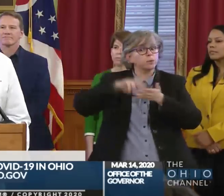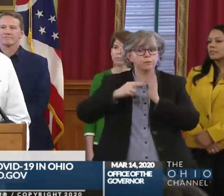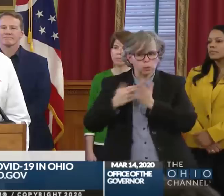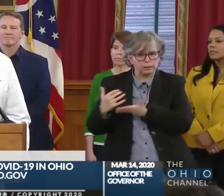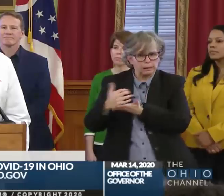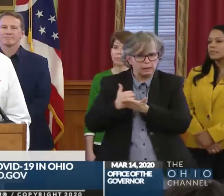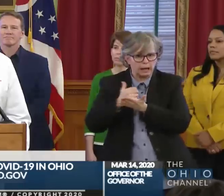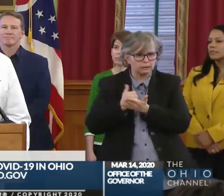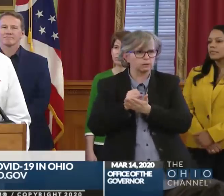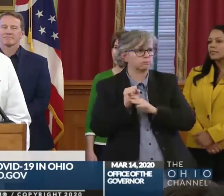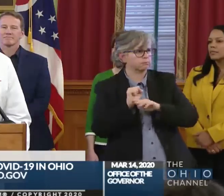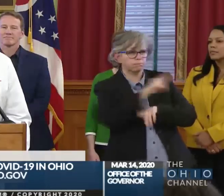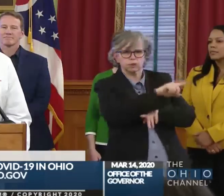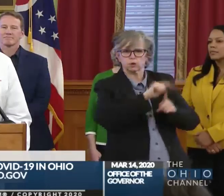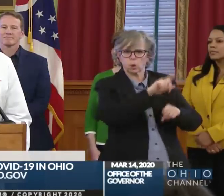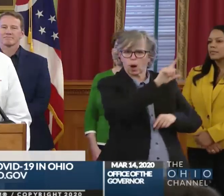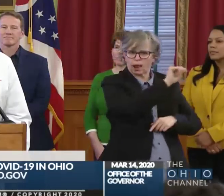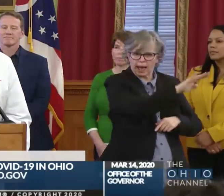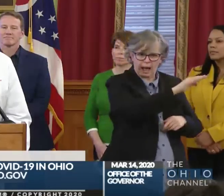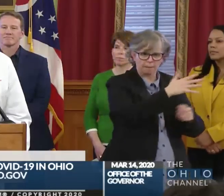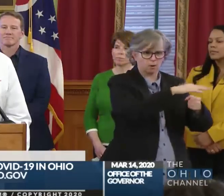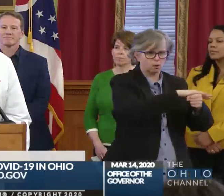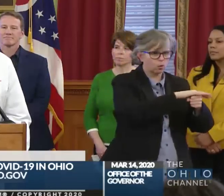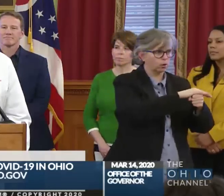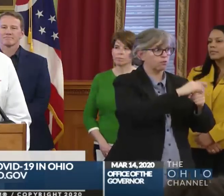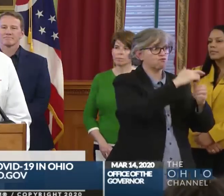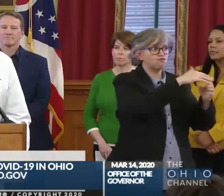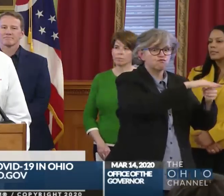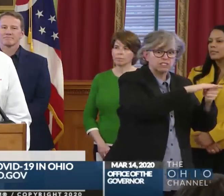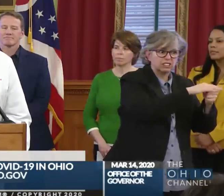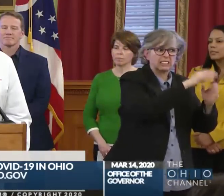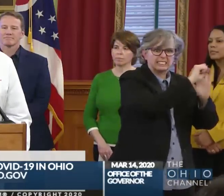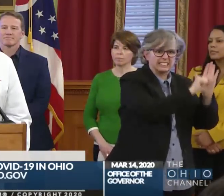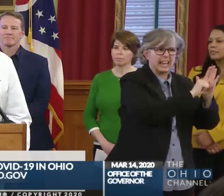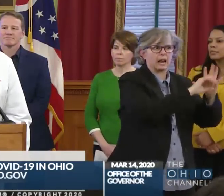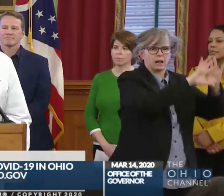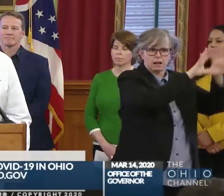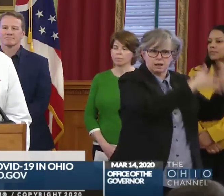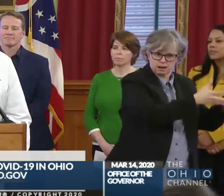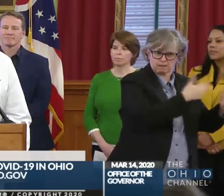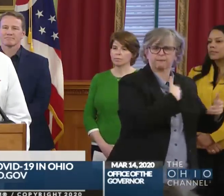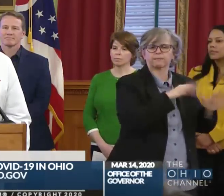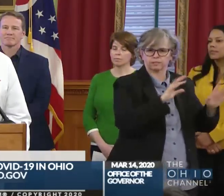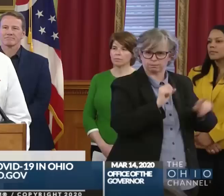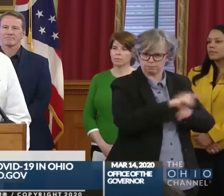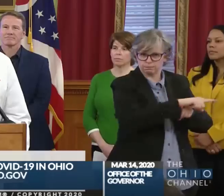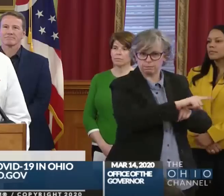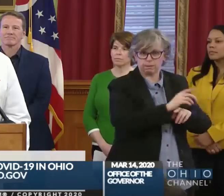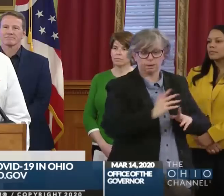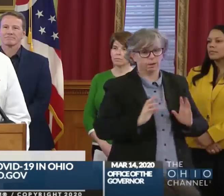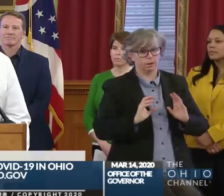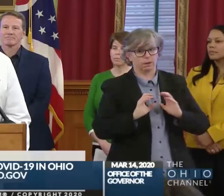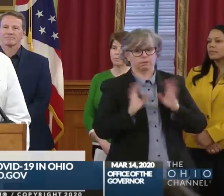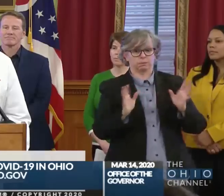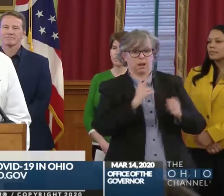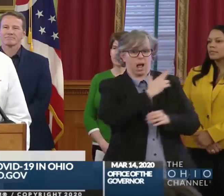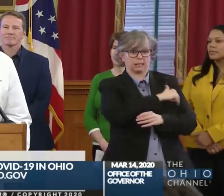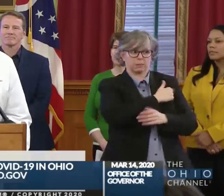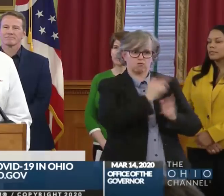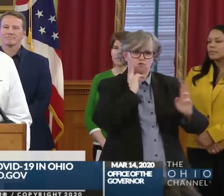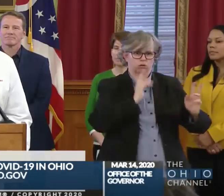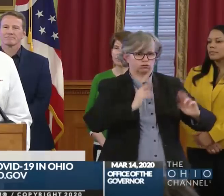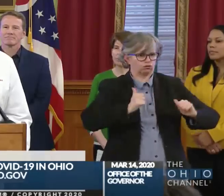and regional level across the state. Obviously, hospitals and physicians are gearing up for taking care of these patients, whether it's someone who needs to